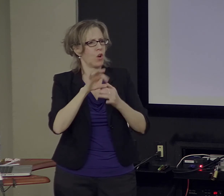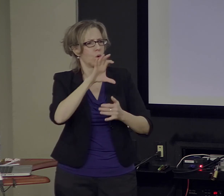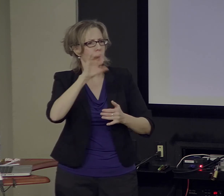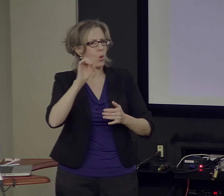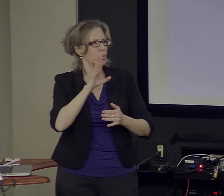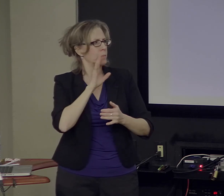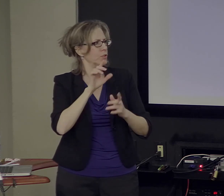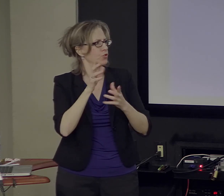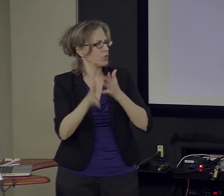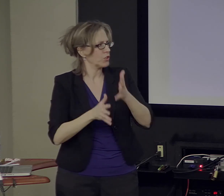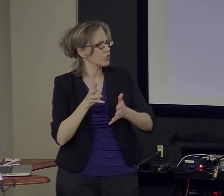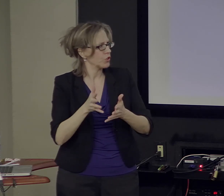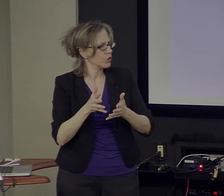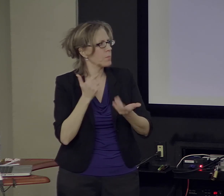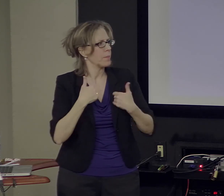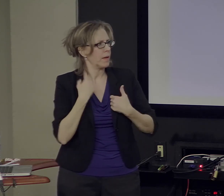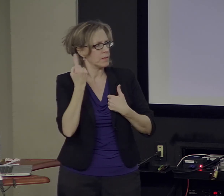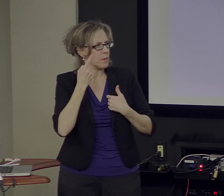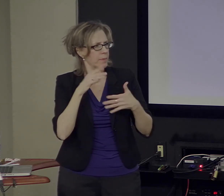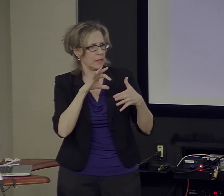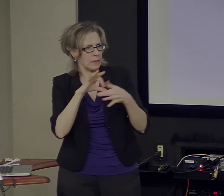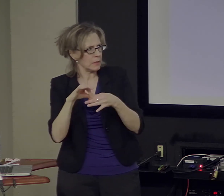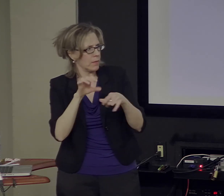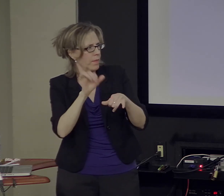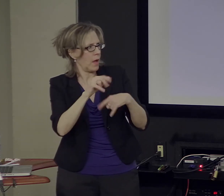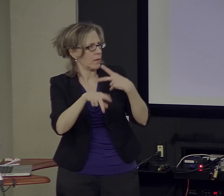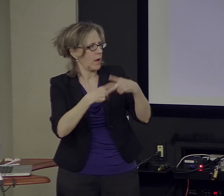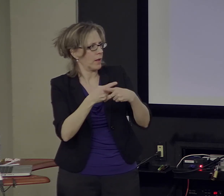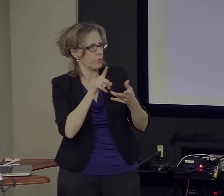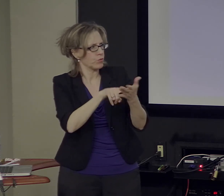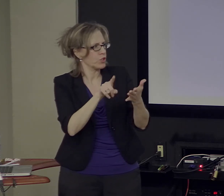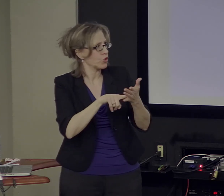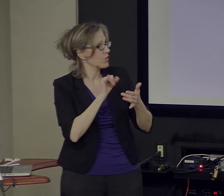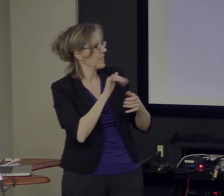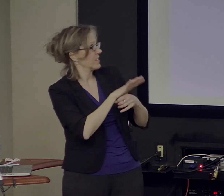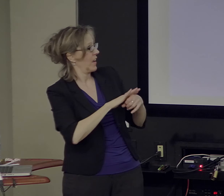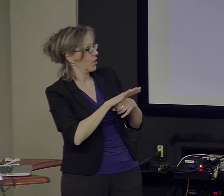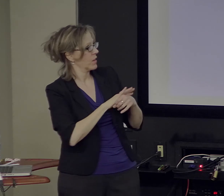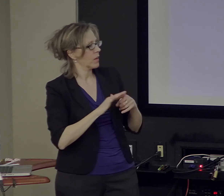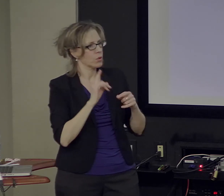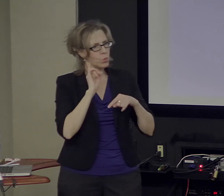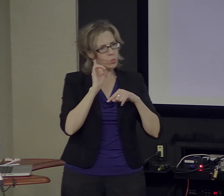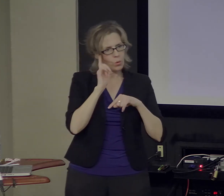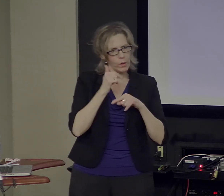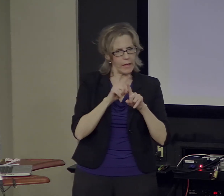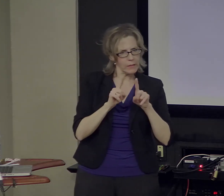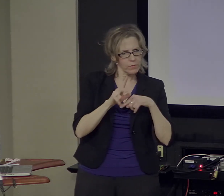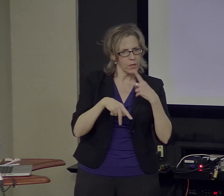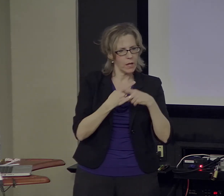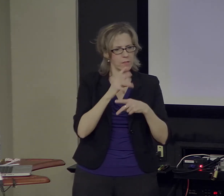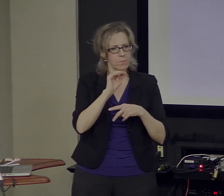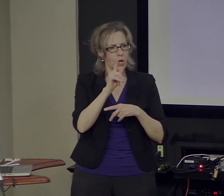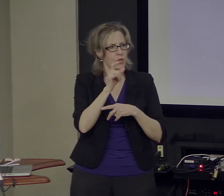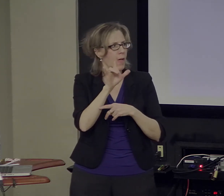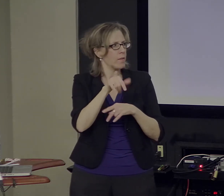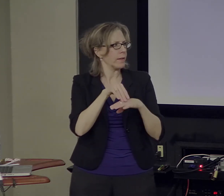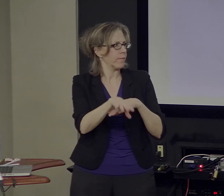between contact spoken languages and contact sign languages. I would have to look at the types